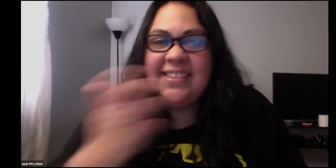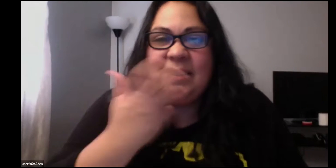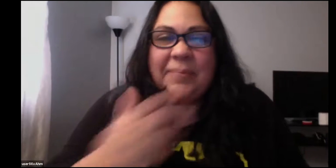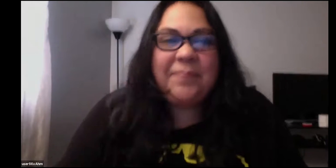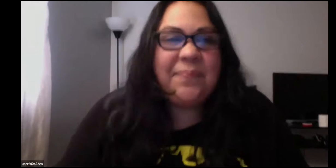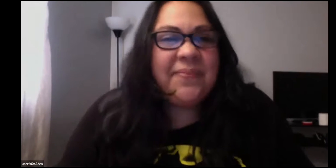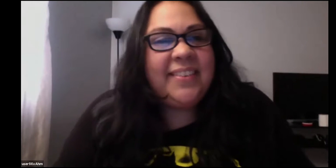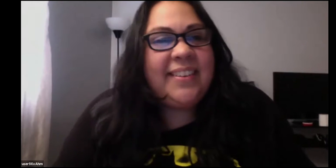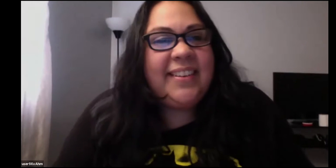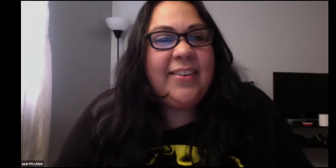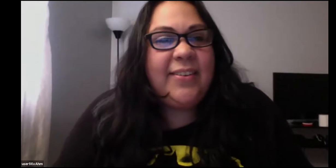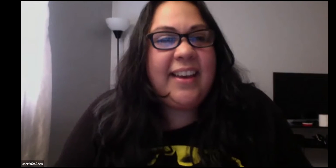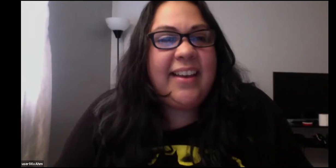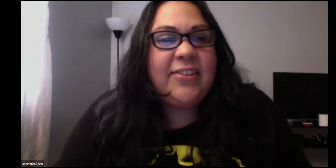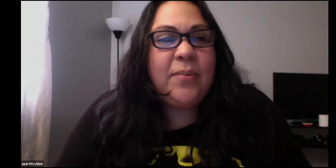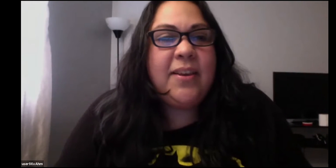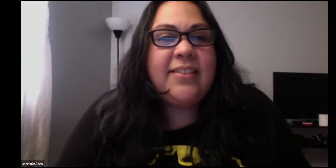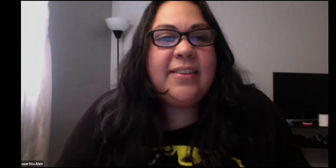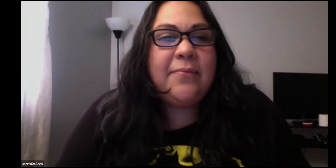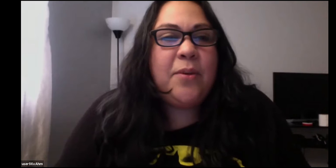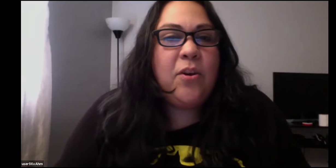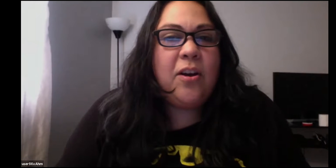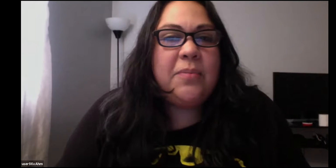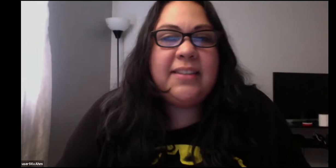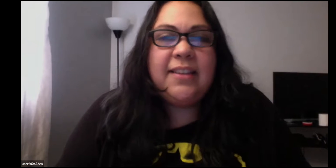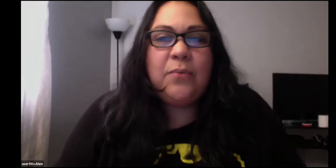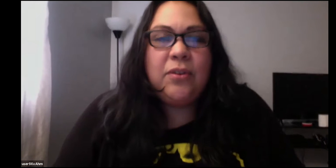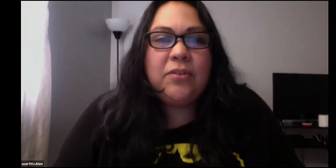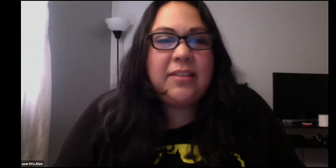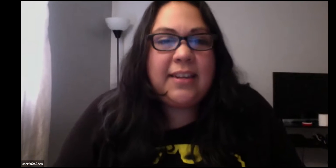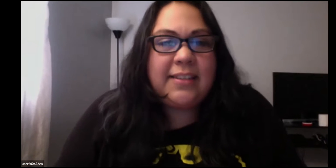awesome. Okay, show me a few more objects and then we'll go to the next thing.